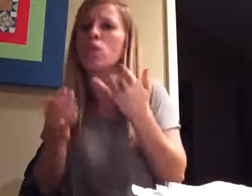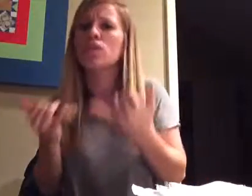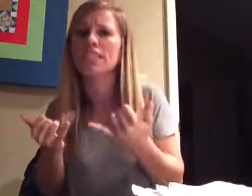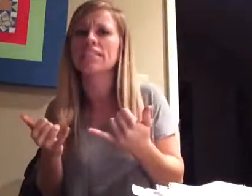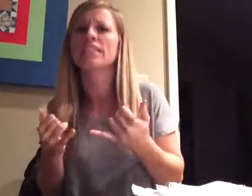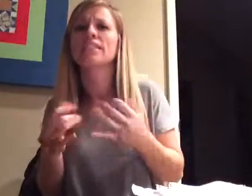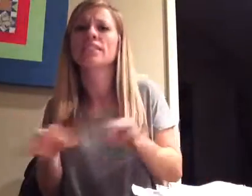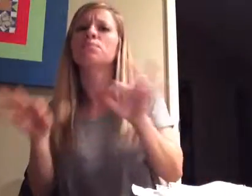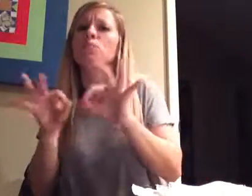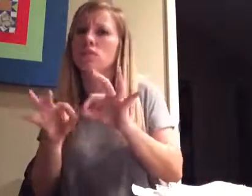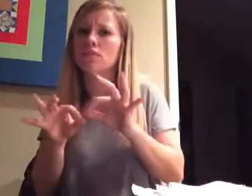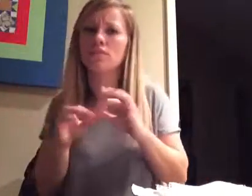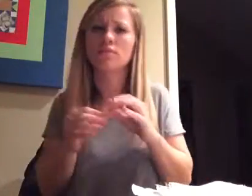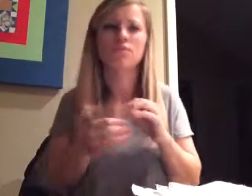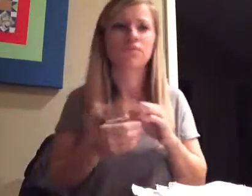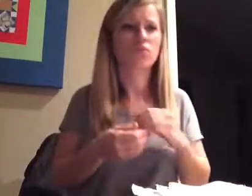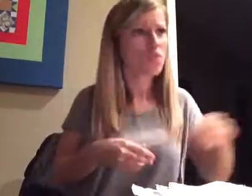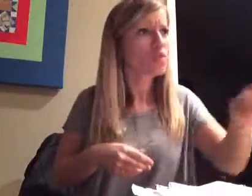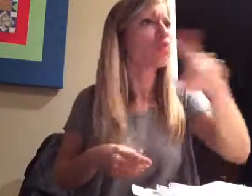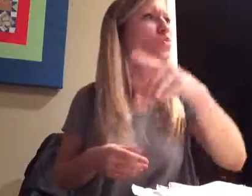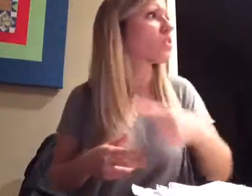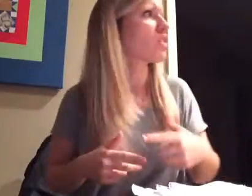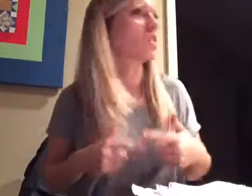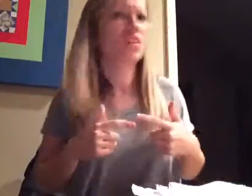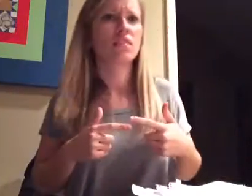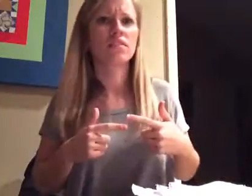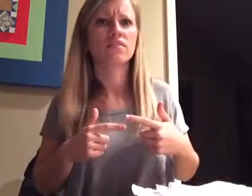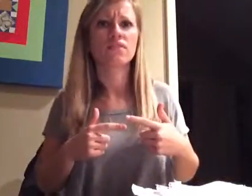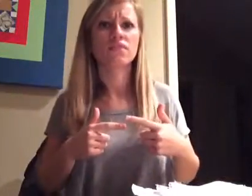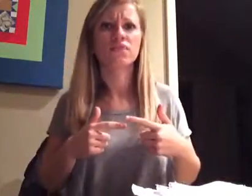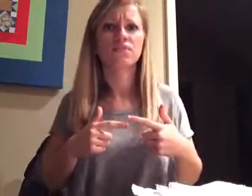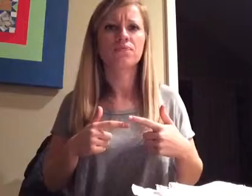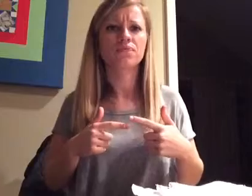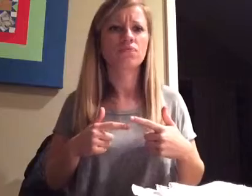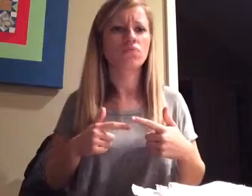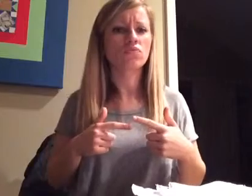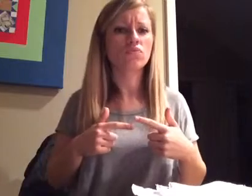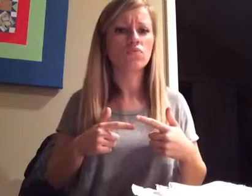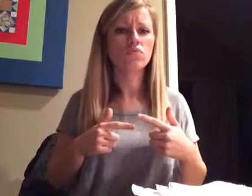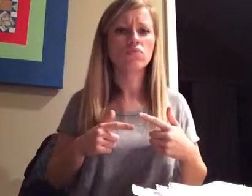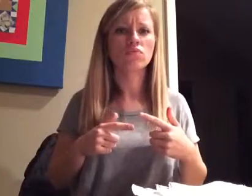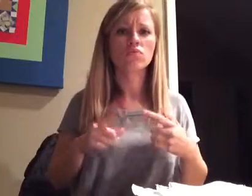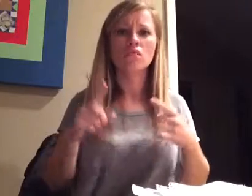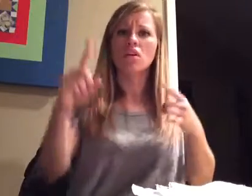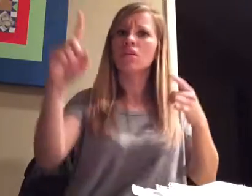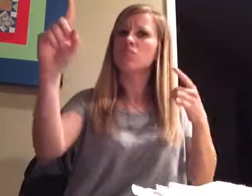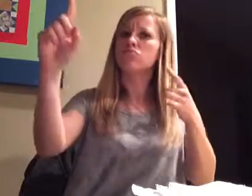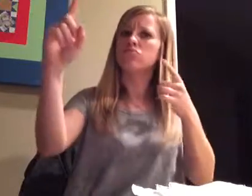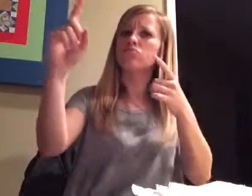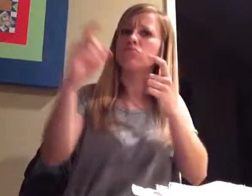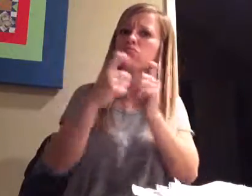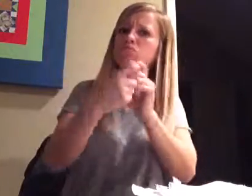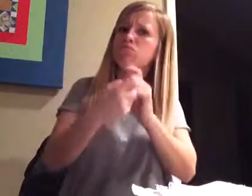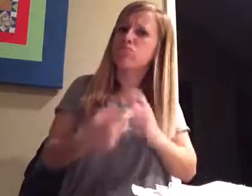Within your lifetime, powerful forces already loose will take us toward a way of life beyond the realm of our